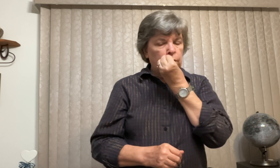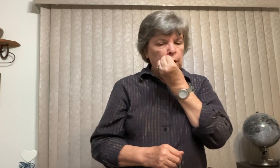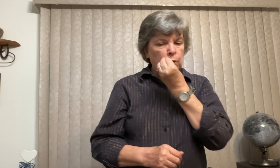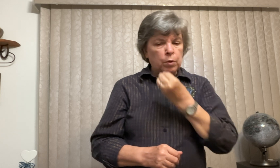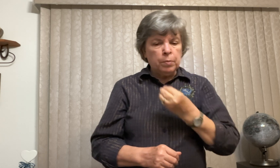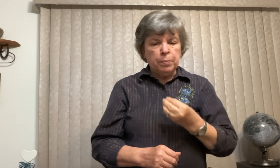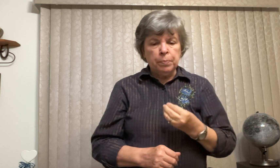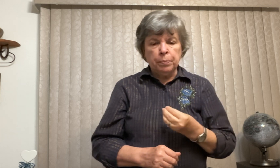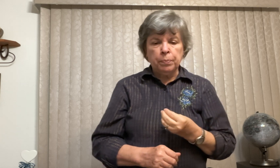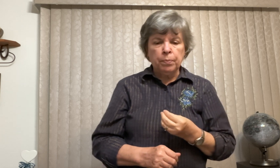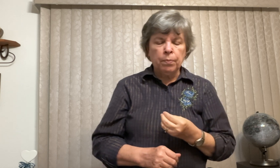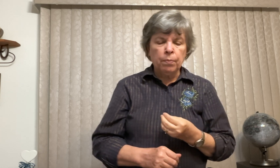Flower.